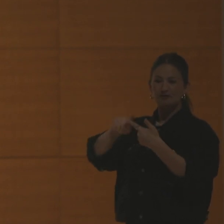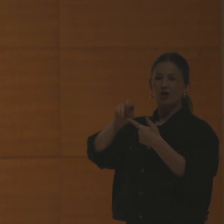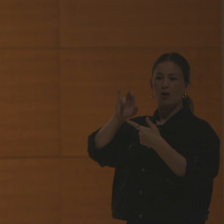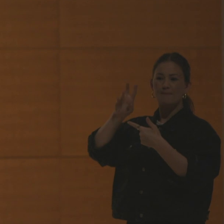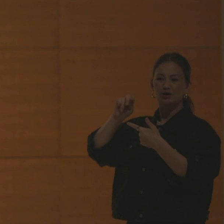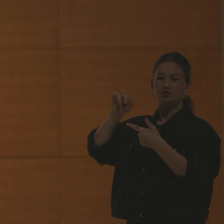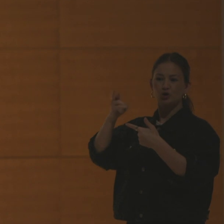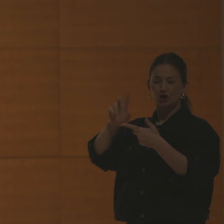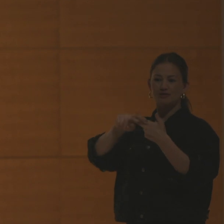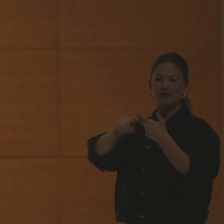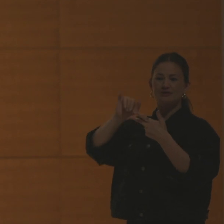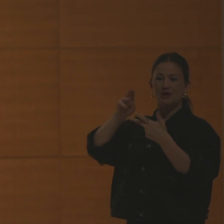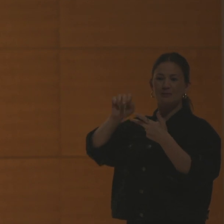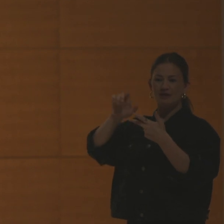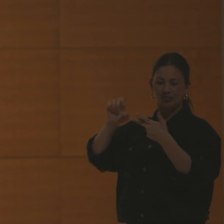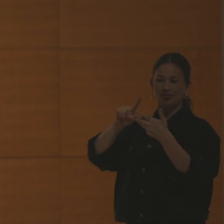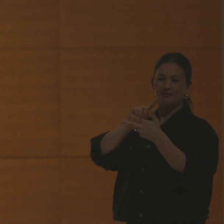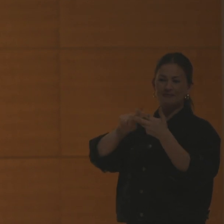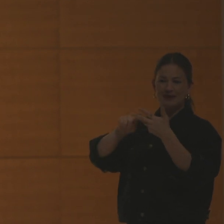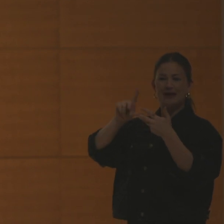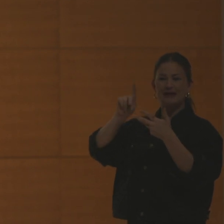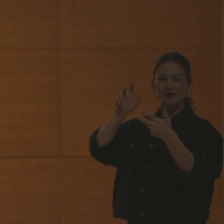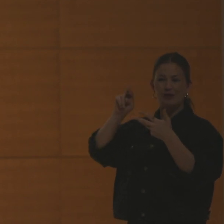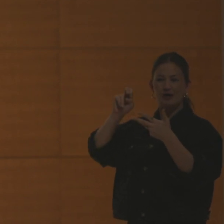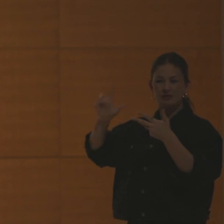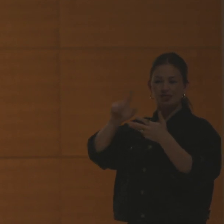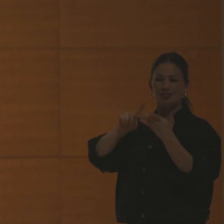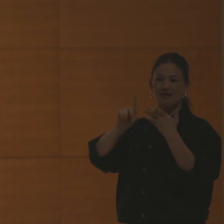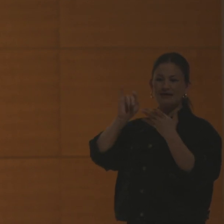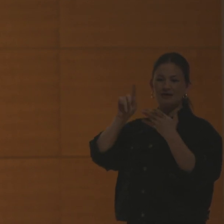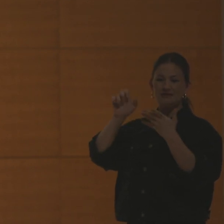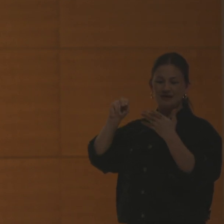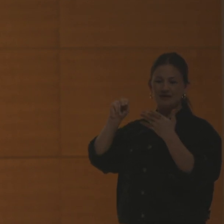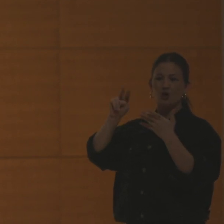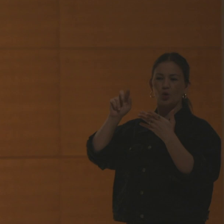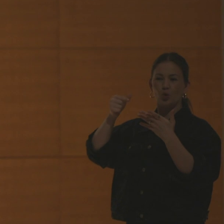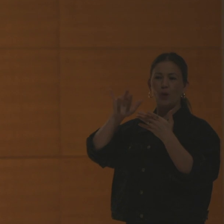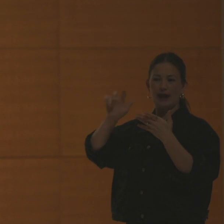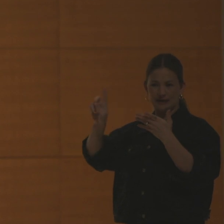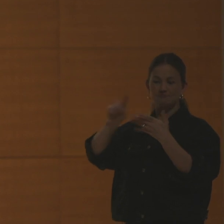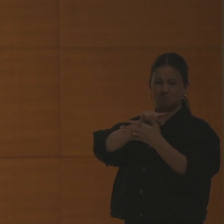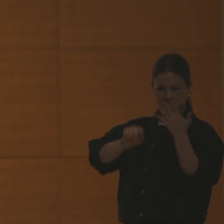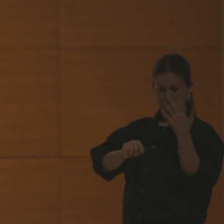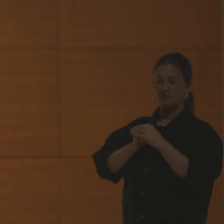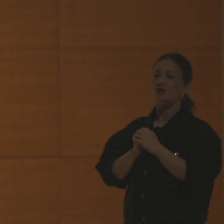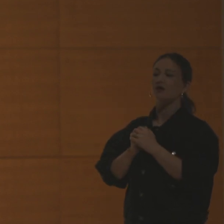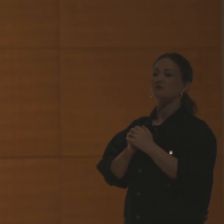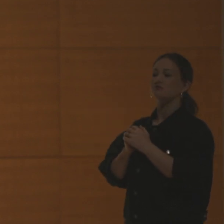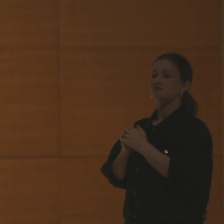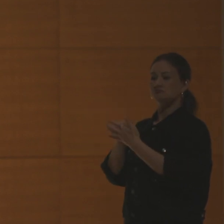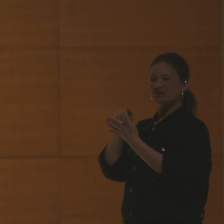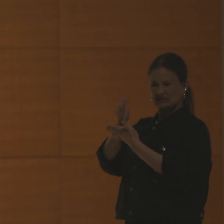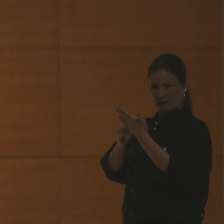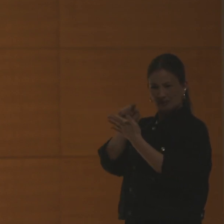Jr., Jamil Jan Kochai, Karen Russell, and Kirsten Valdez-Quaid. While Louise, Karen, and Kirsten